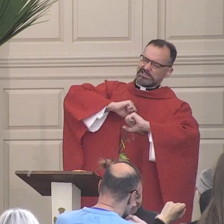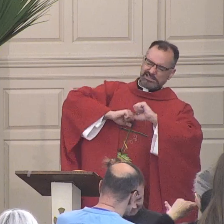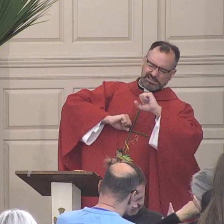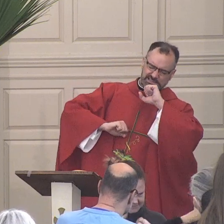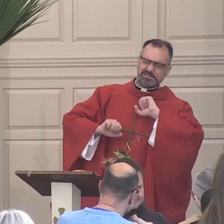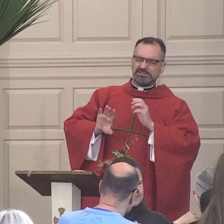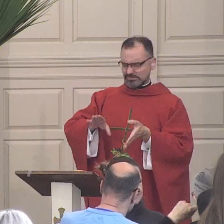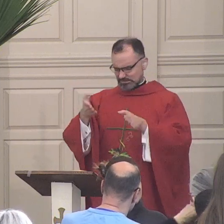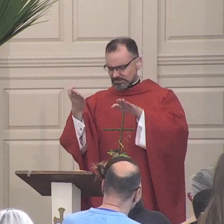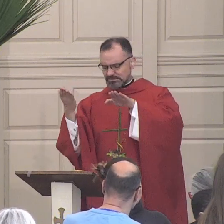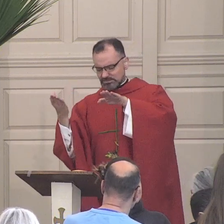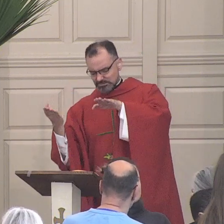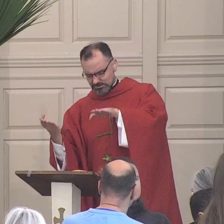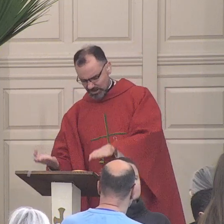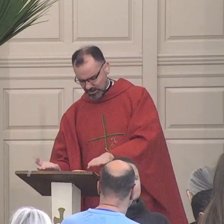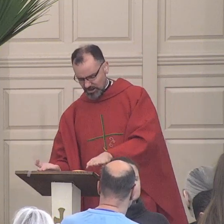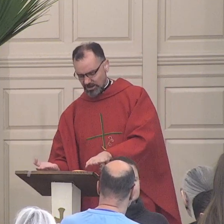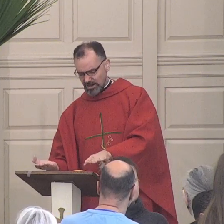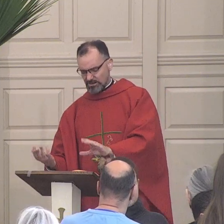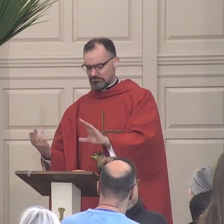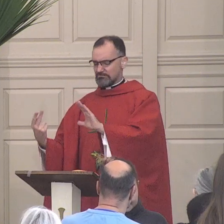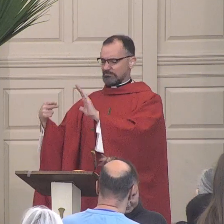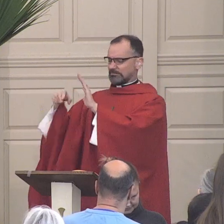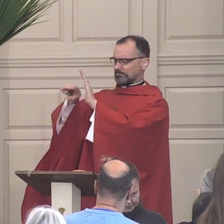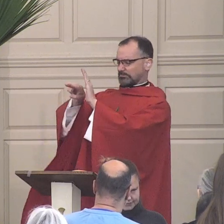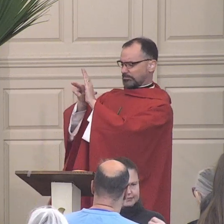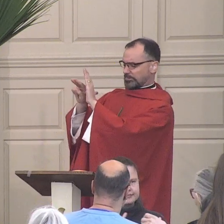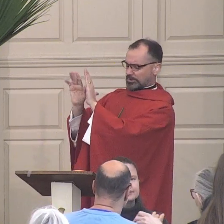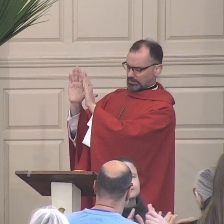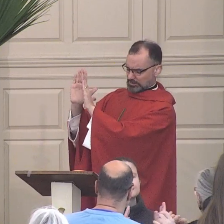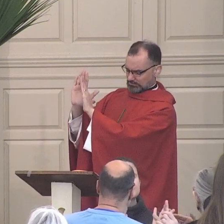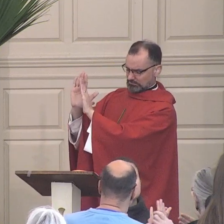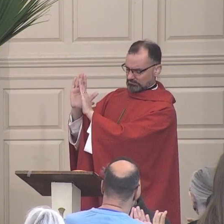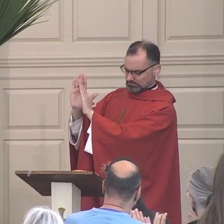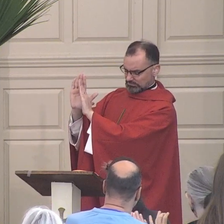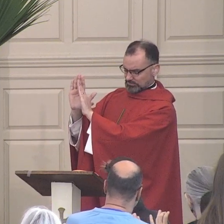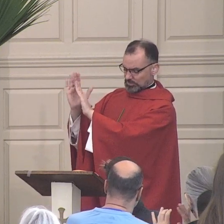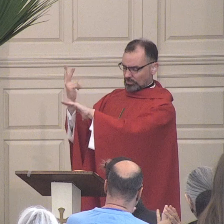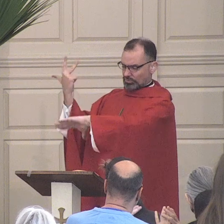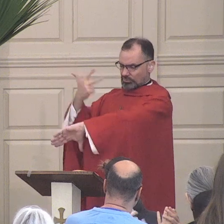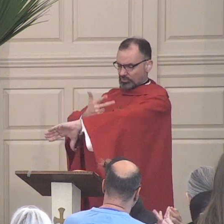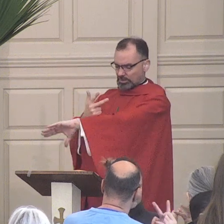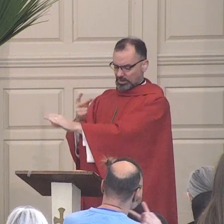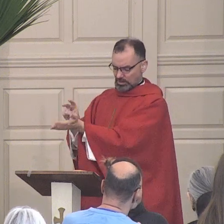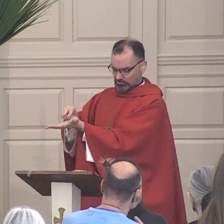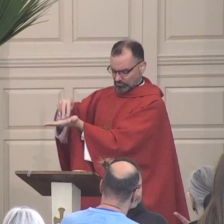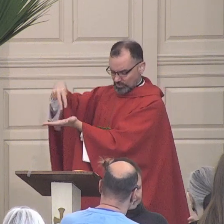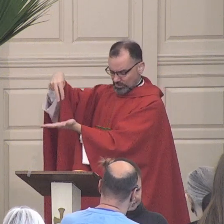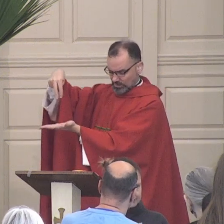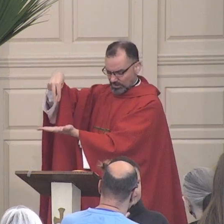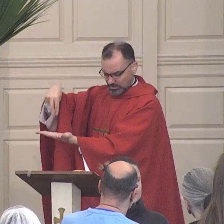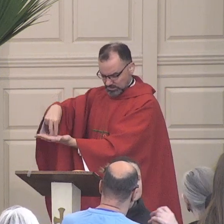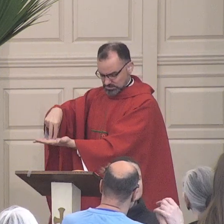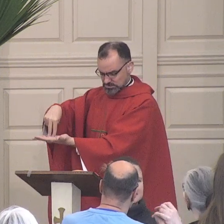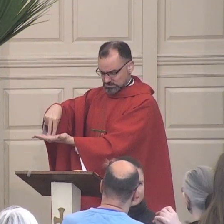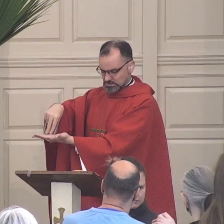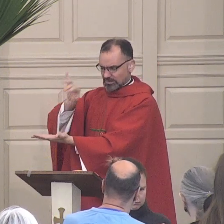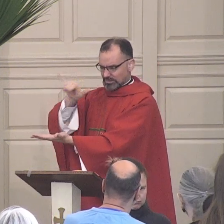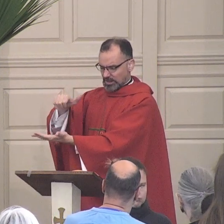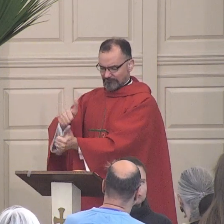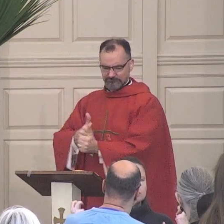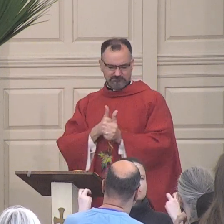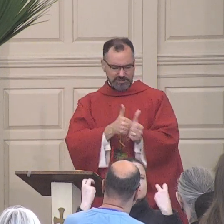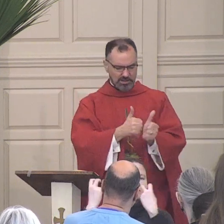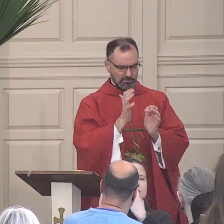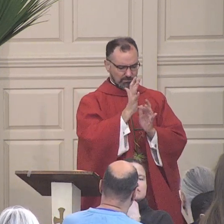Spirit, the Lord, the giver of life, who proceeds from the Father and the Son, who with the Father and the Son is